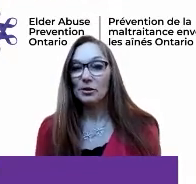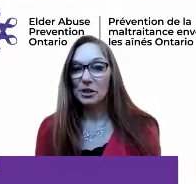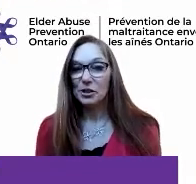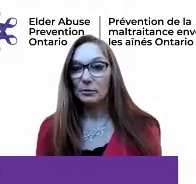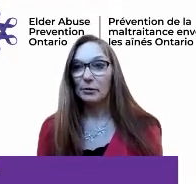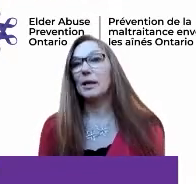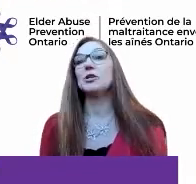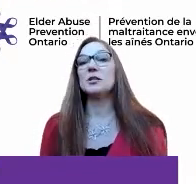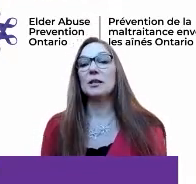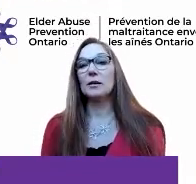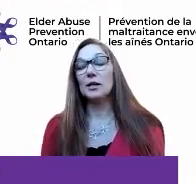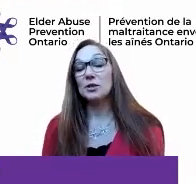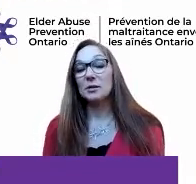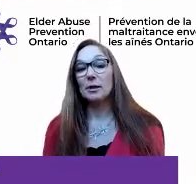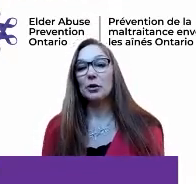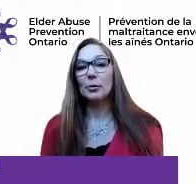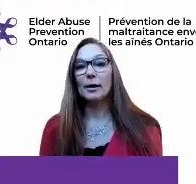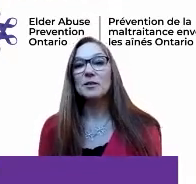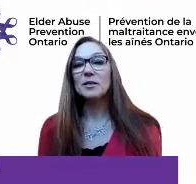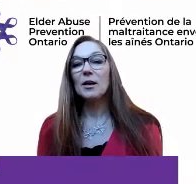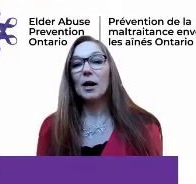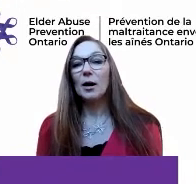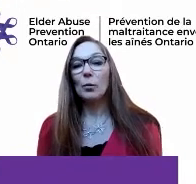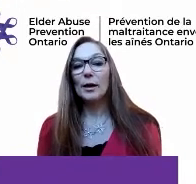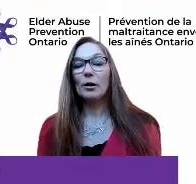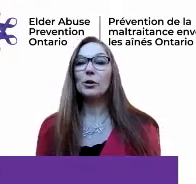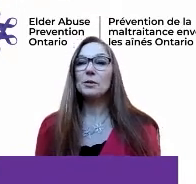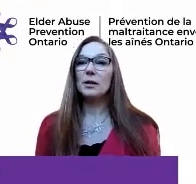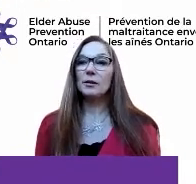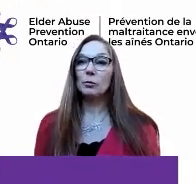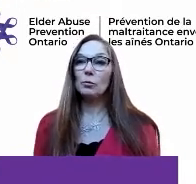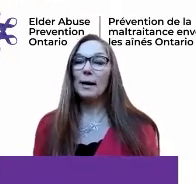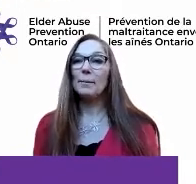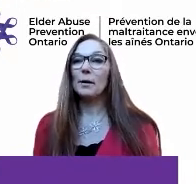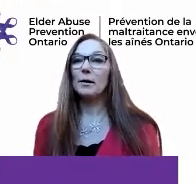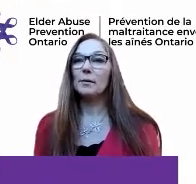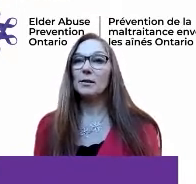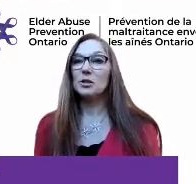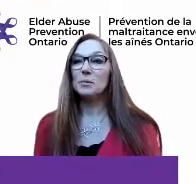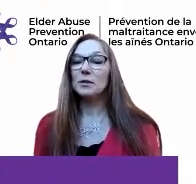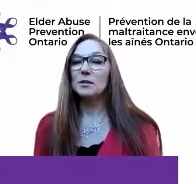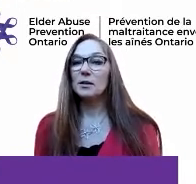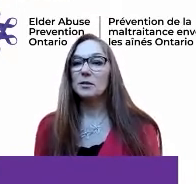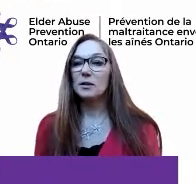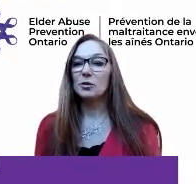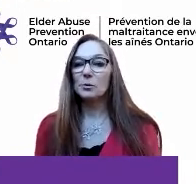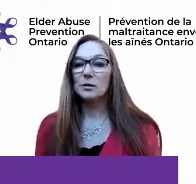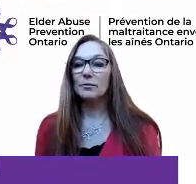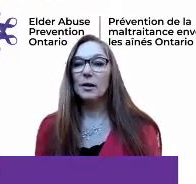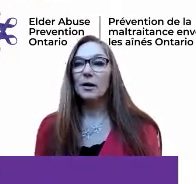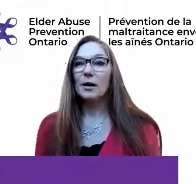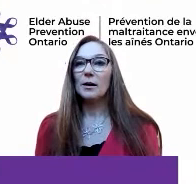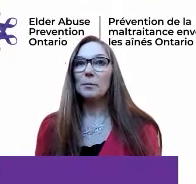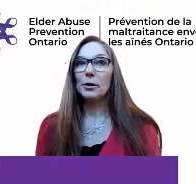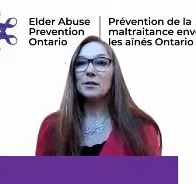the conversation around ageism and human rights. We are using the roadmap that's just been discussed in terms